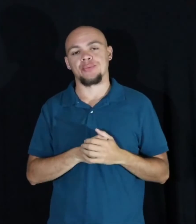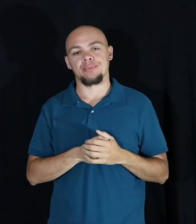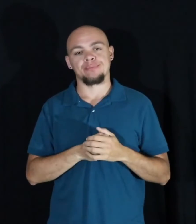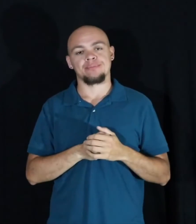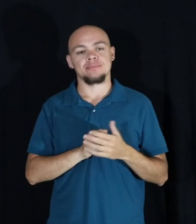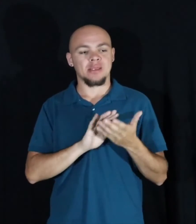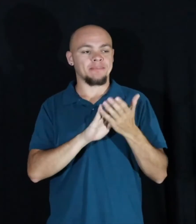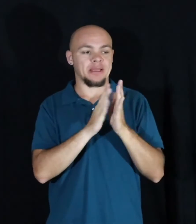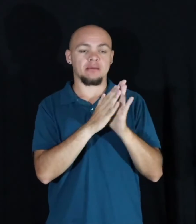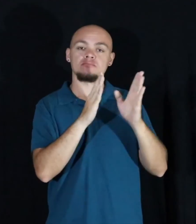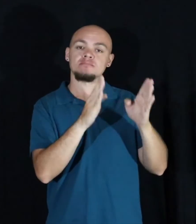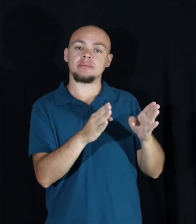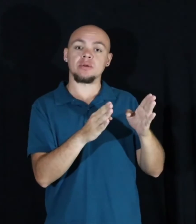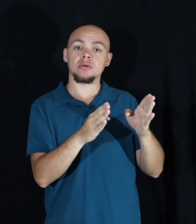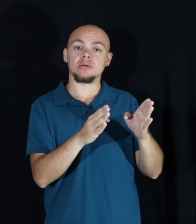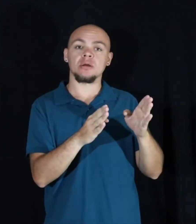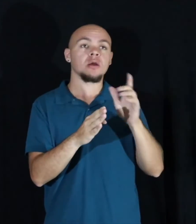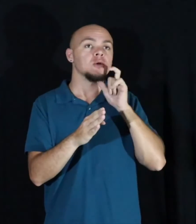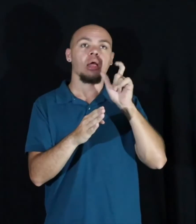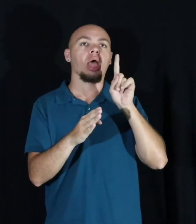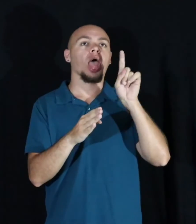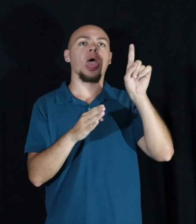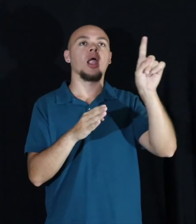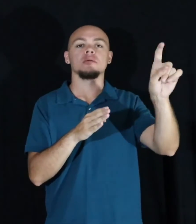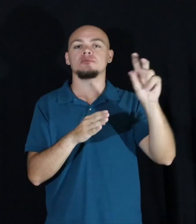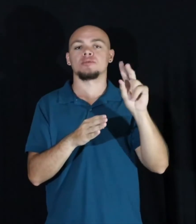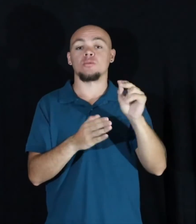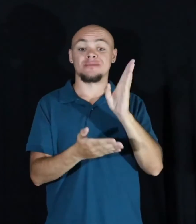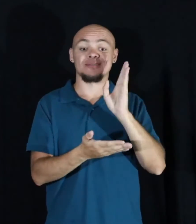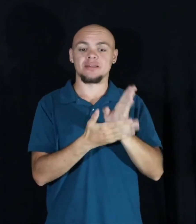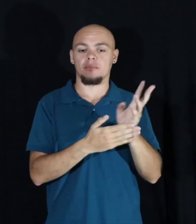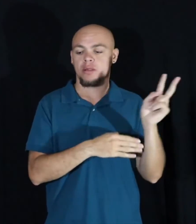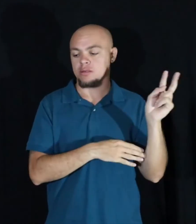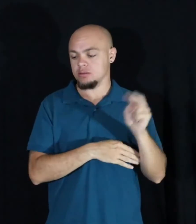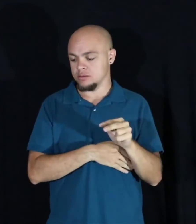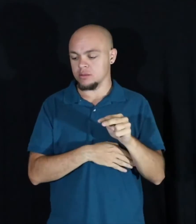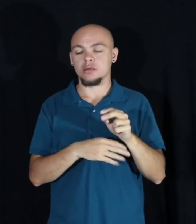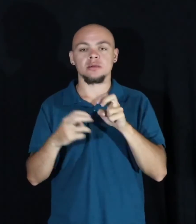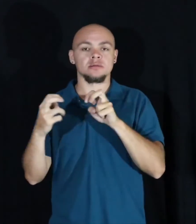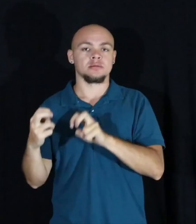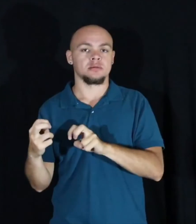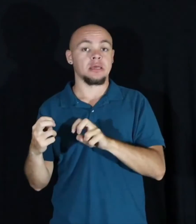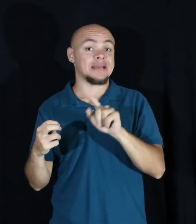become those people who don't walk by, but stop. And as Ted